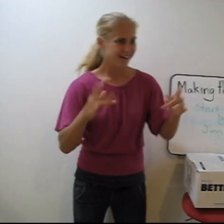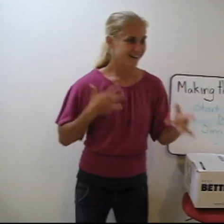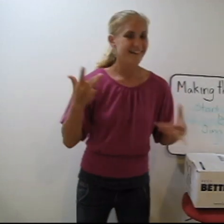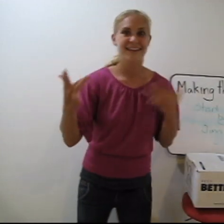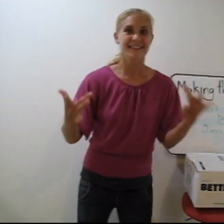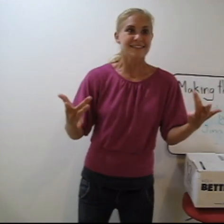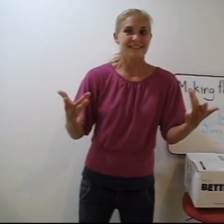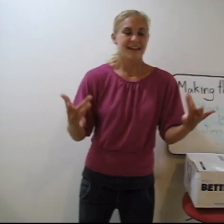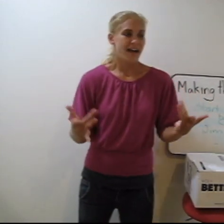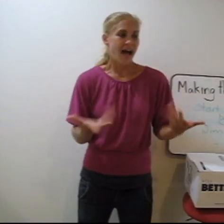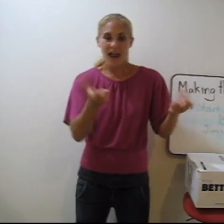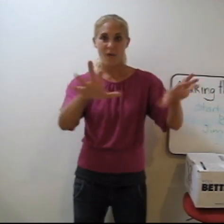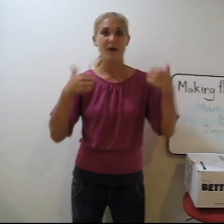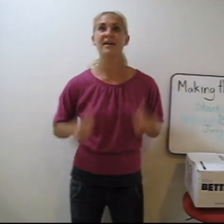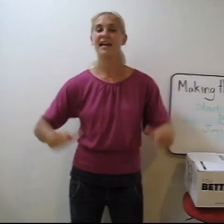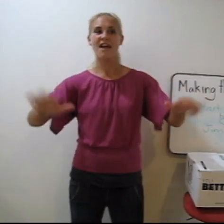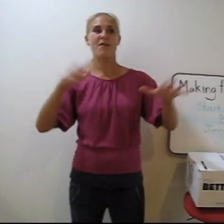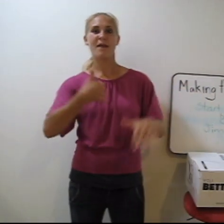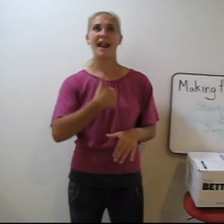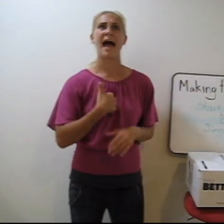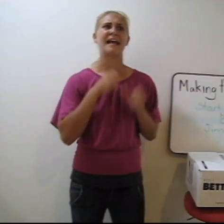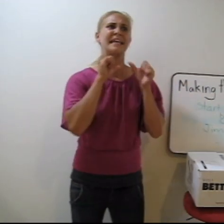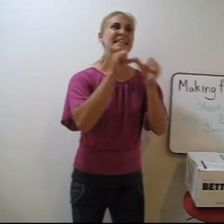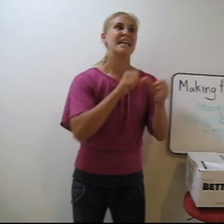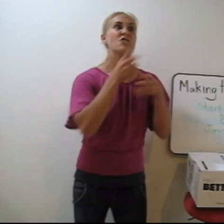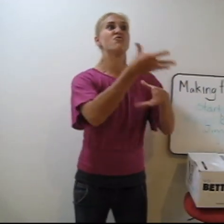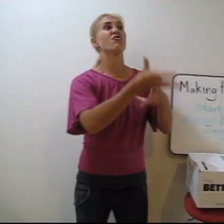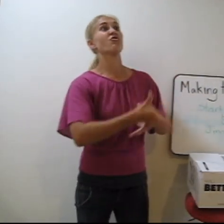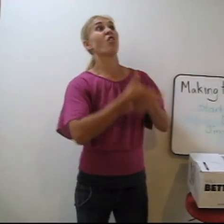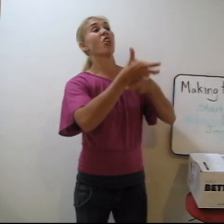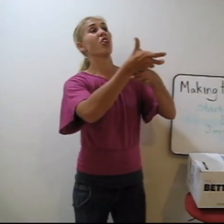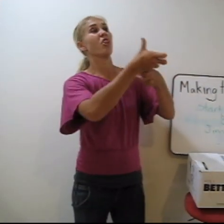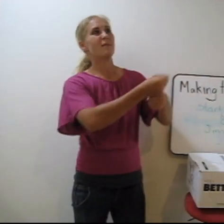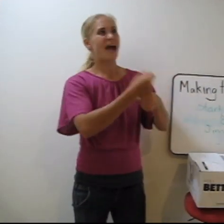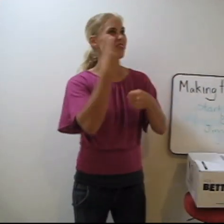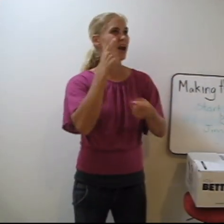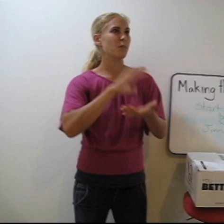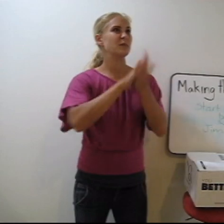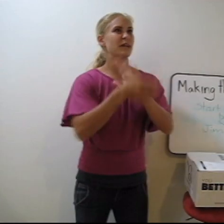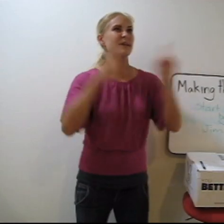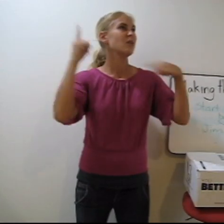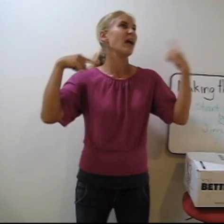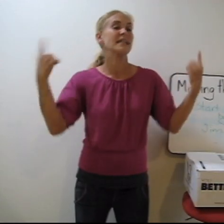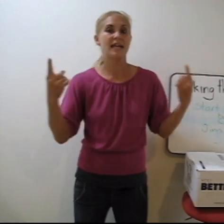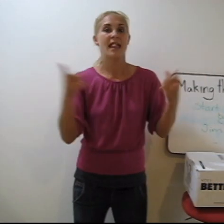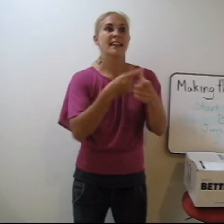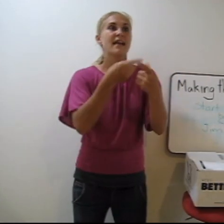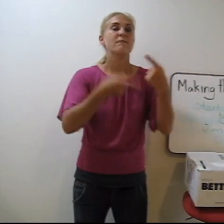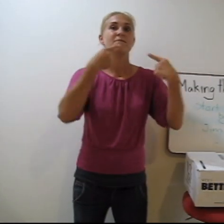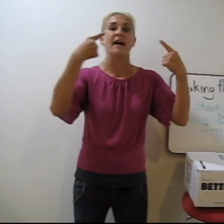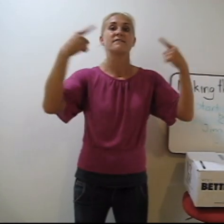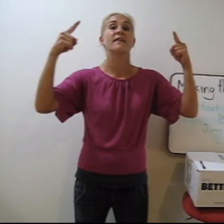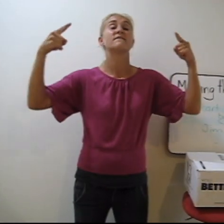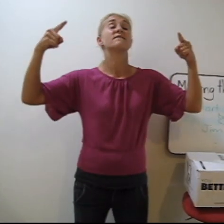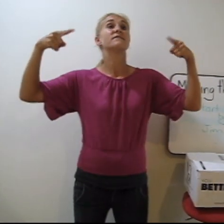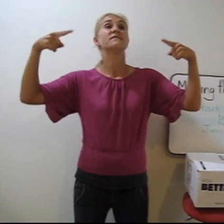it up. And I hung on for I don't know how long until it was, you know, almost insane. So then finally,